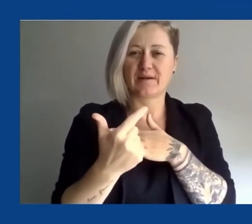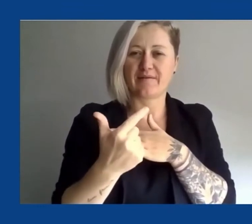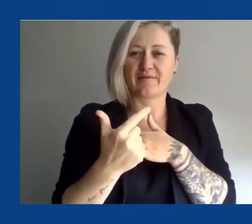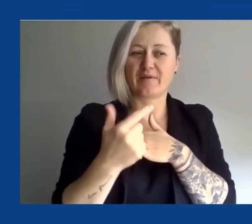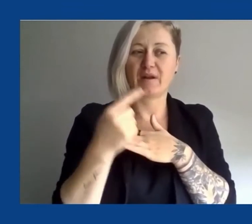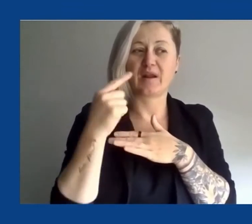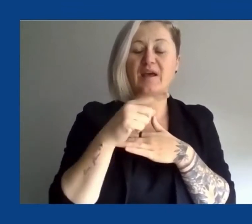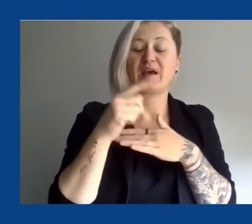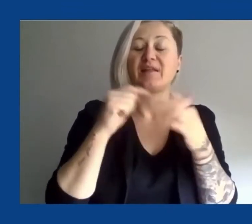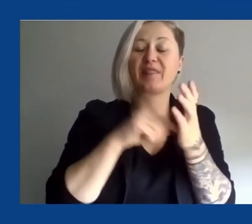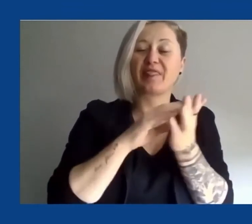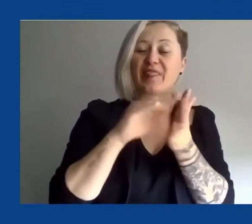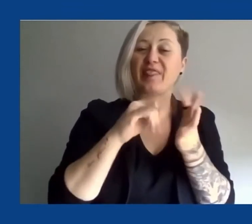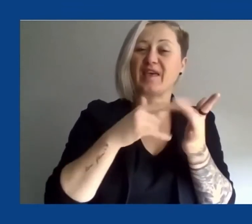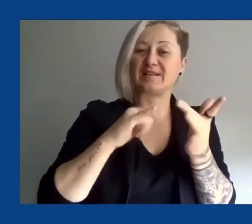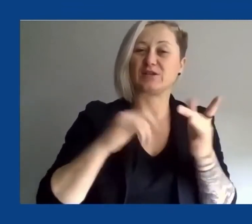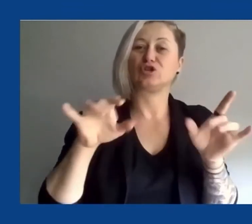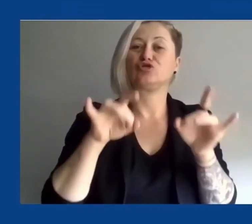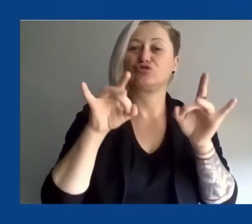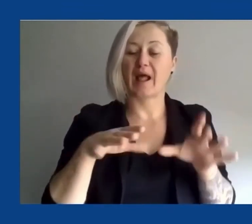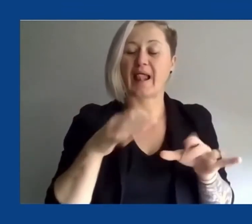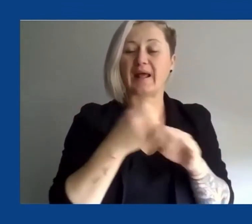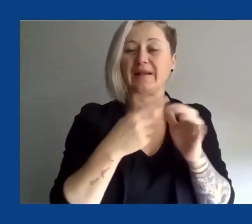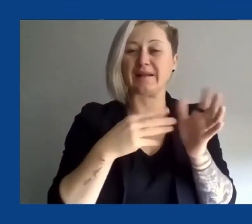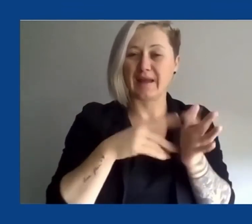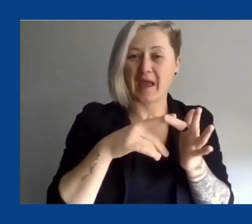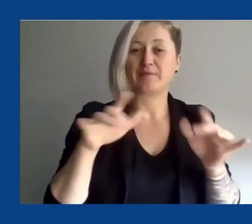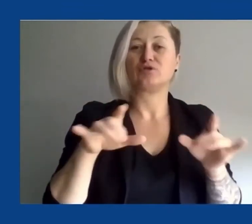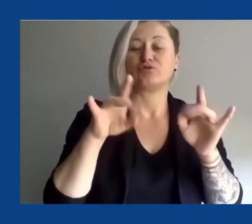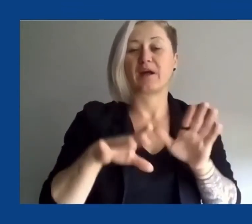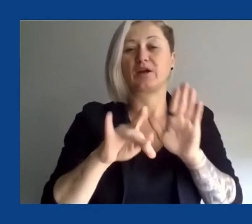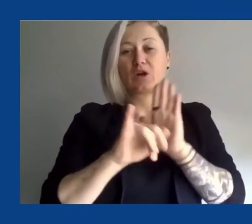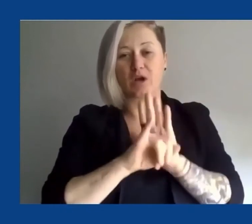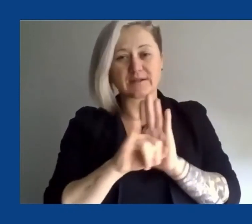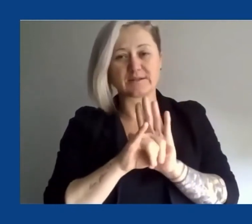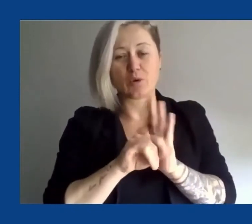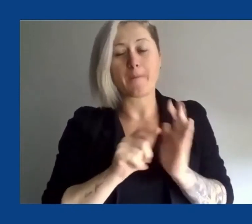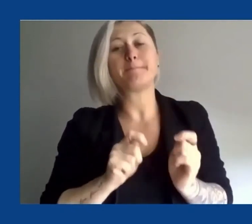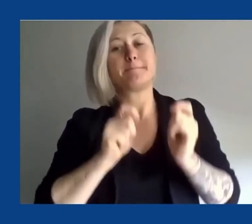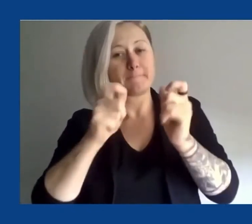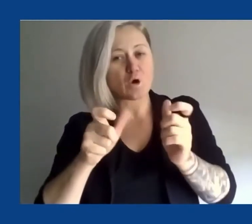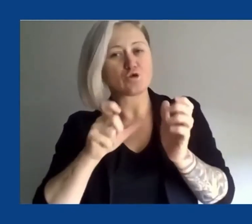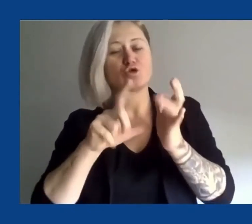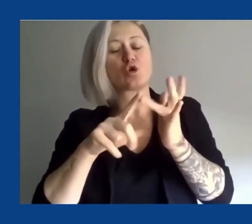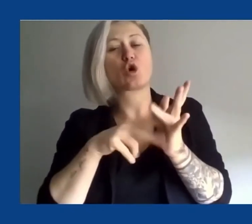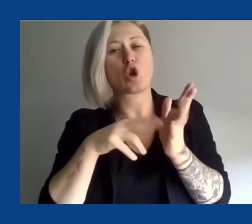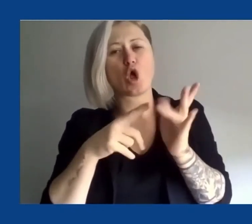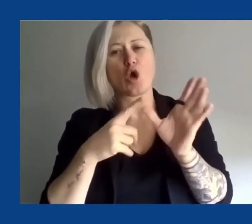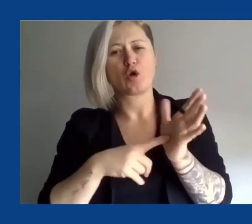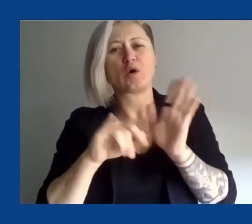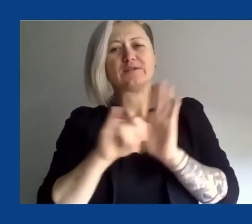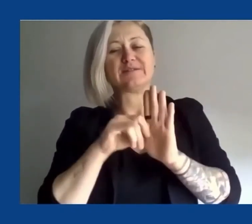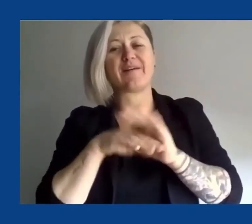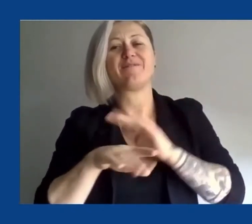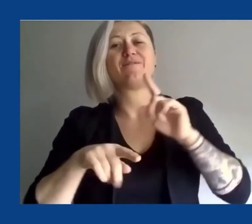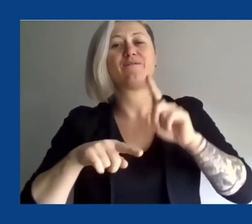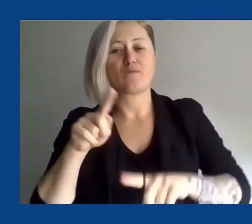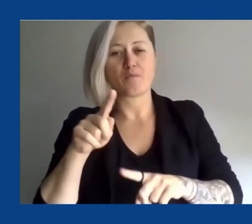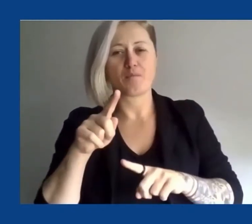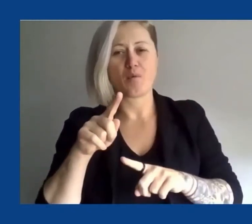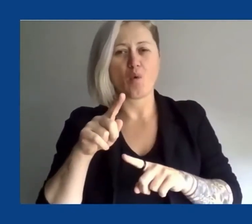Game, Australian Identity, Post-Colonial Identity in Football, explored formations of identity